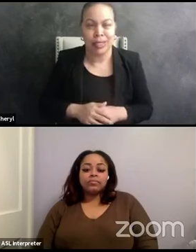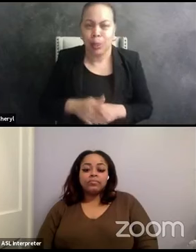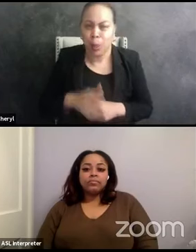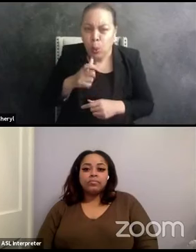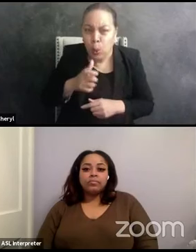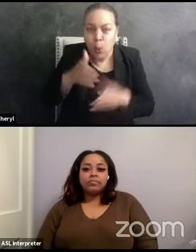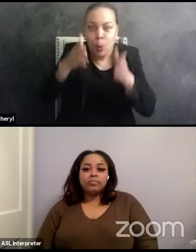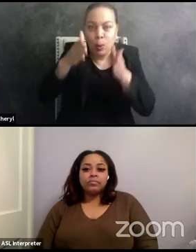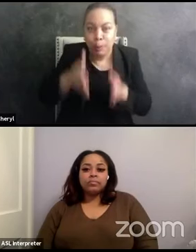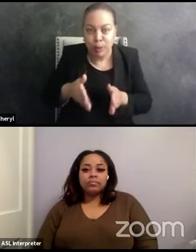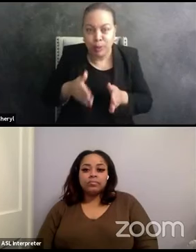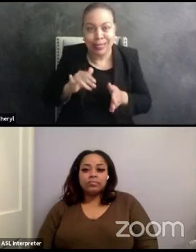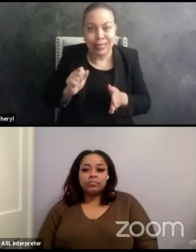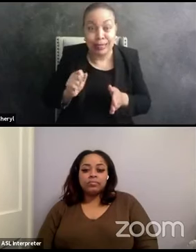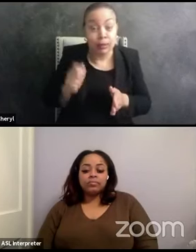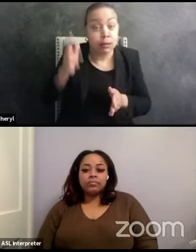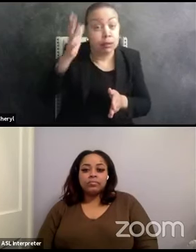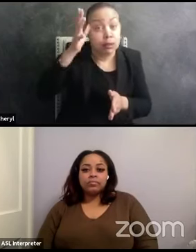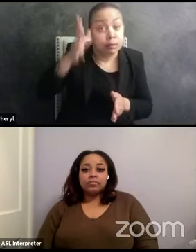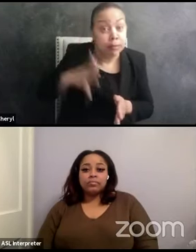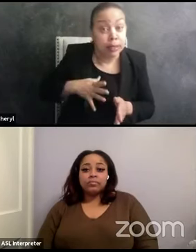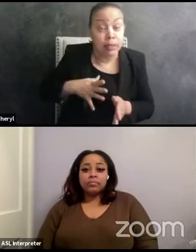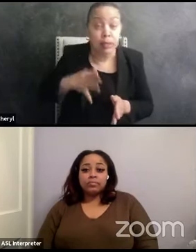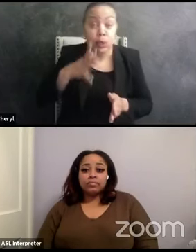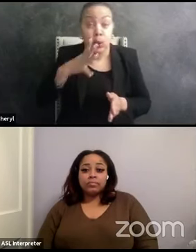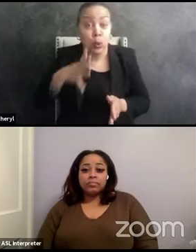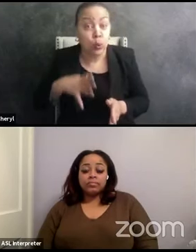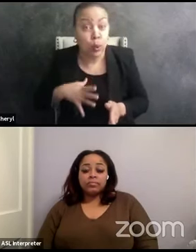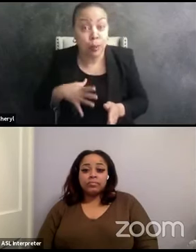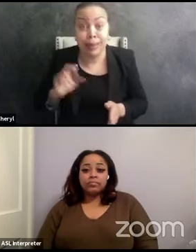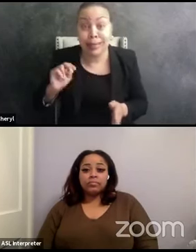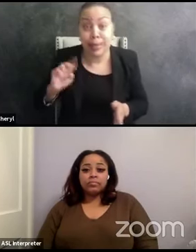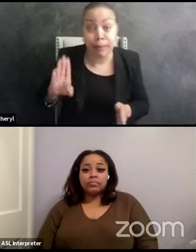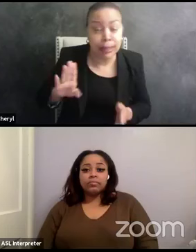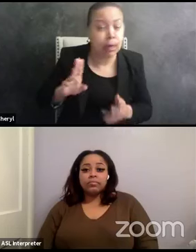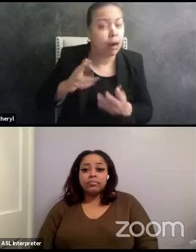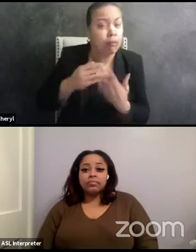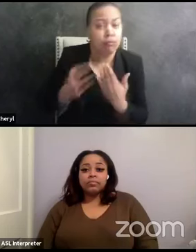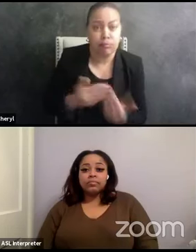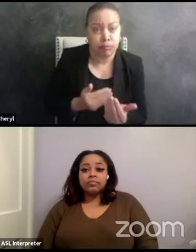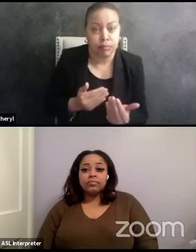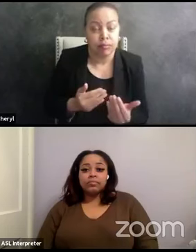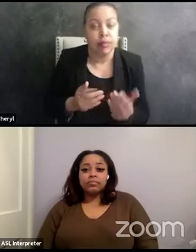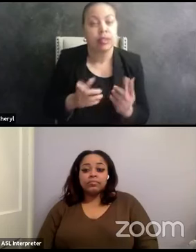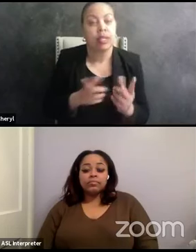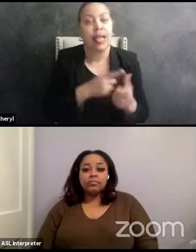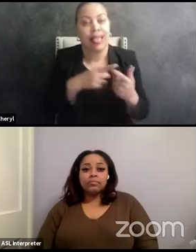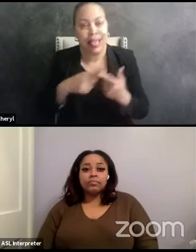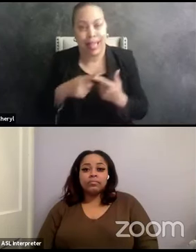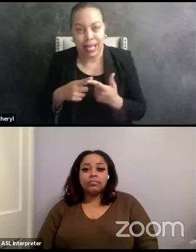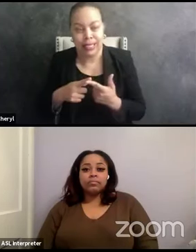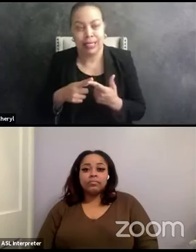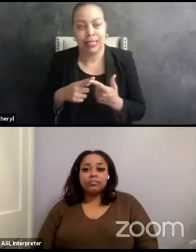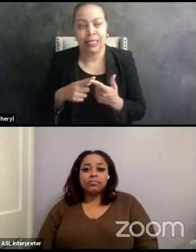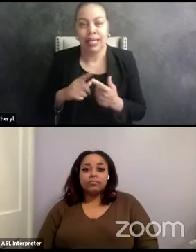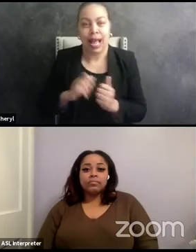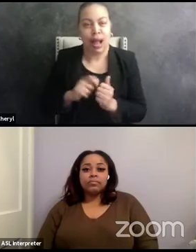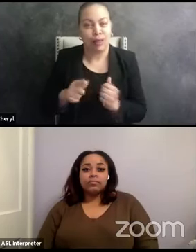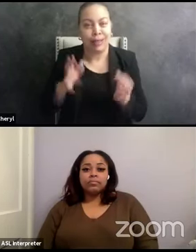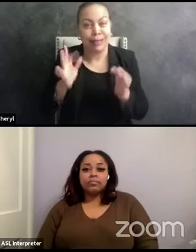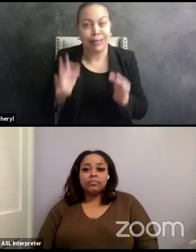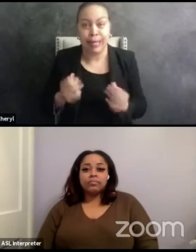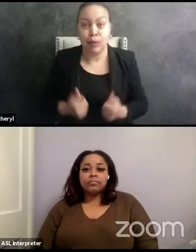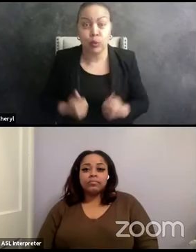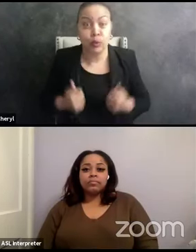as whether they are a man or a woman or non-binary. And then you have how they choose to live in